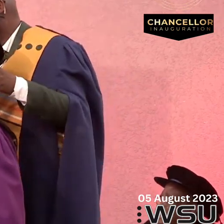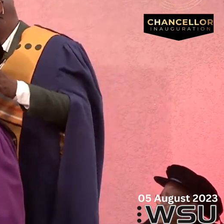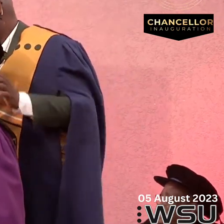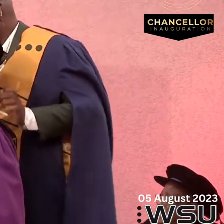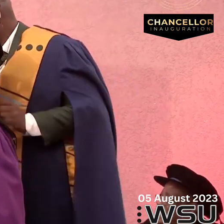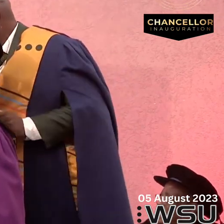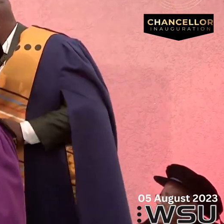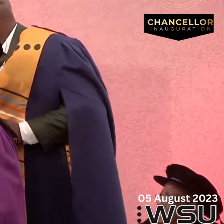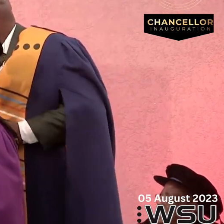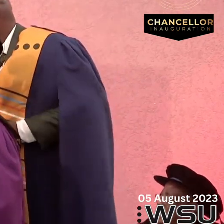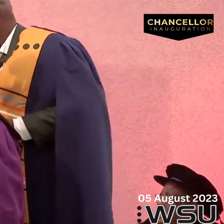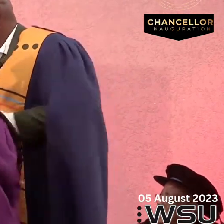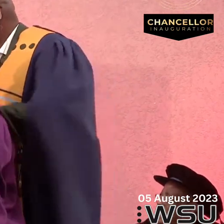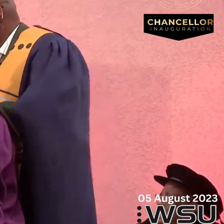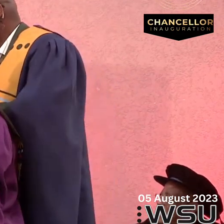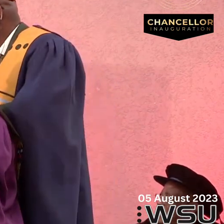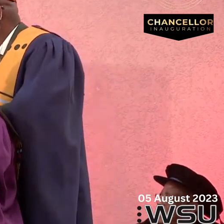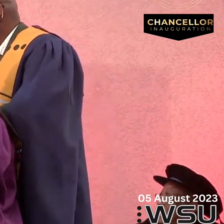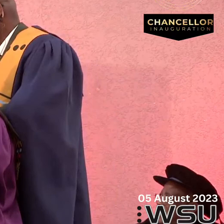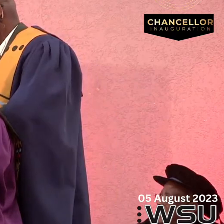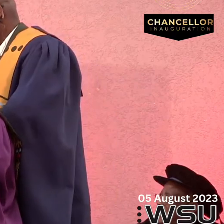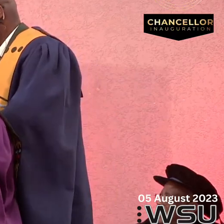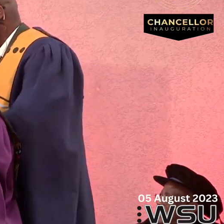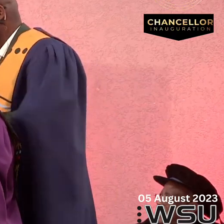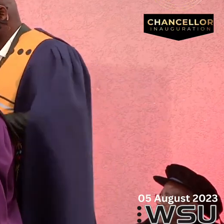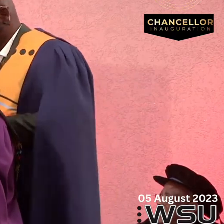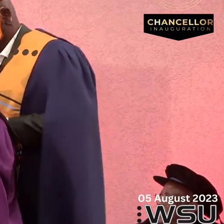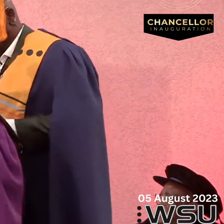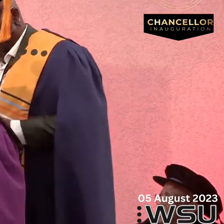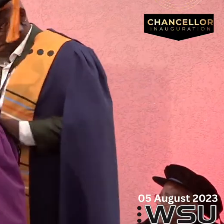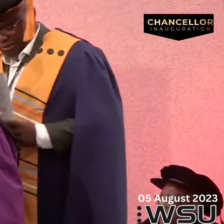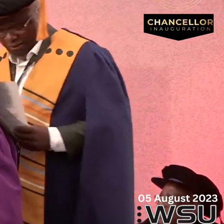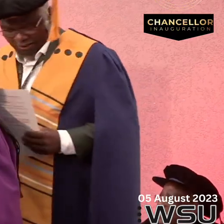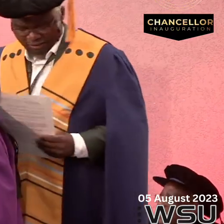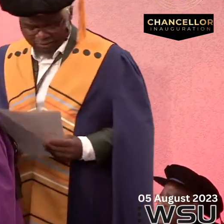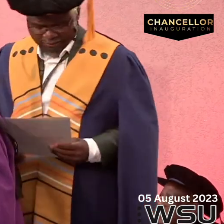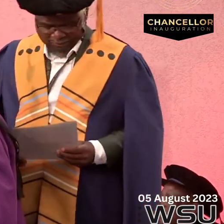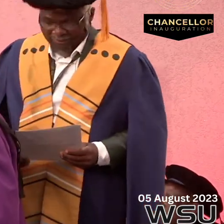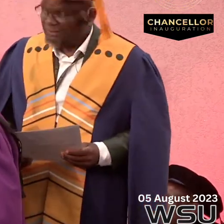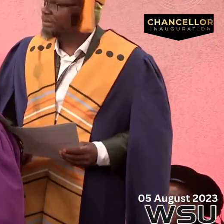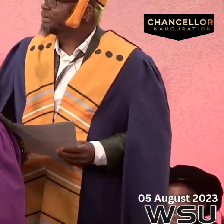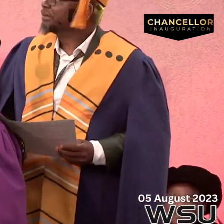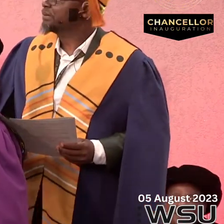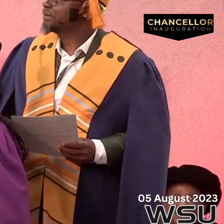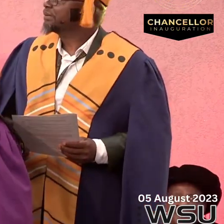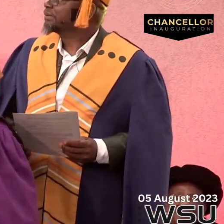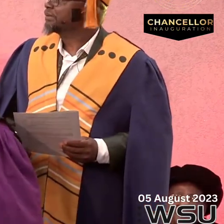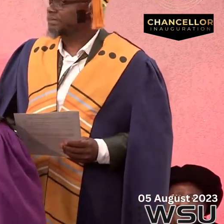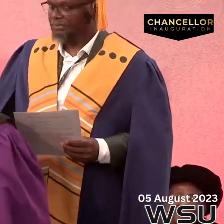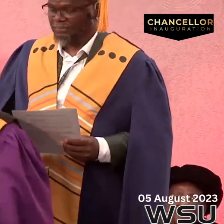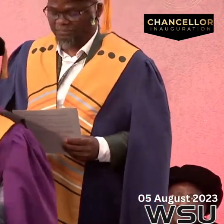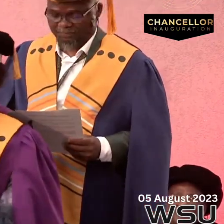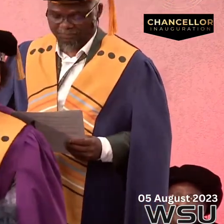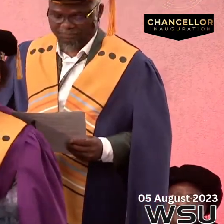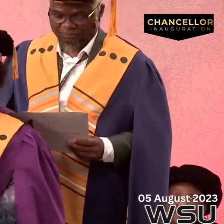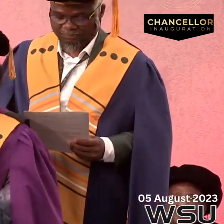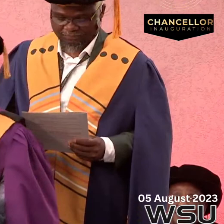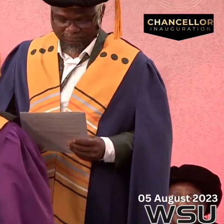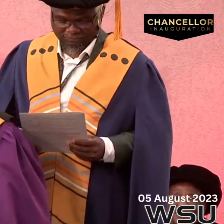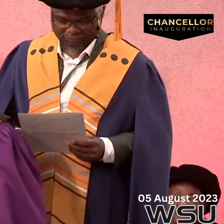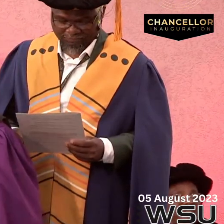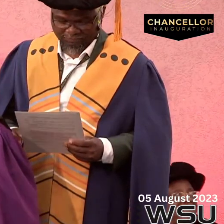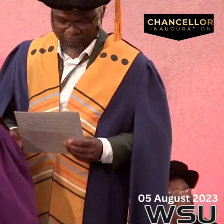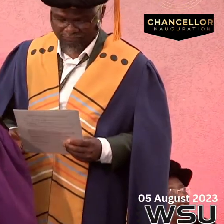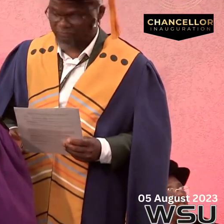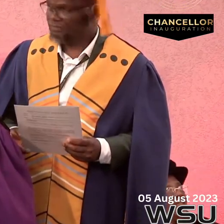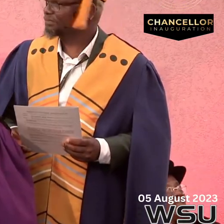Kumtana nguwa lona, ha ha, baya seka, kumnandi, kuilo onto. Banyumi, bona mhleli phansi nozungu amadolo